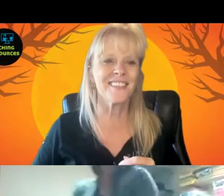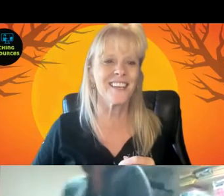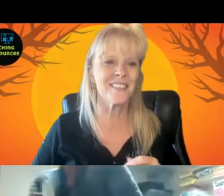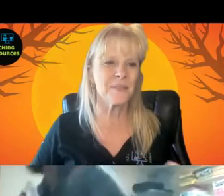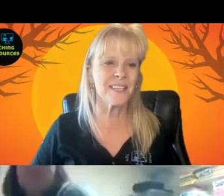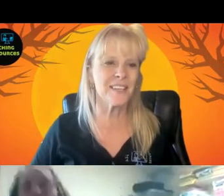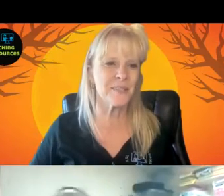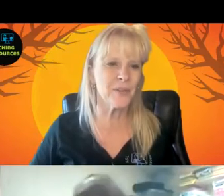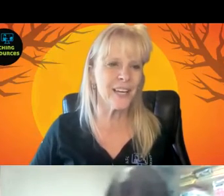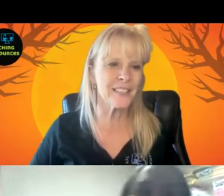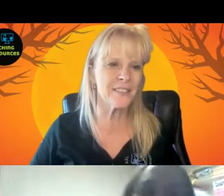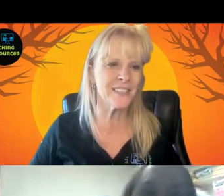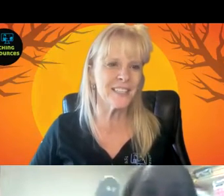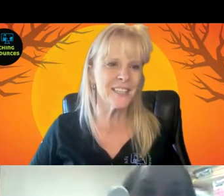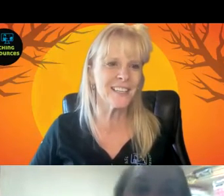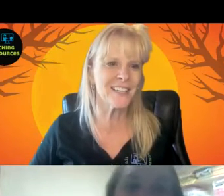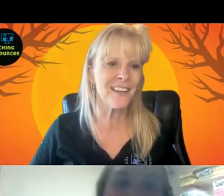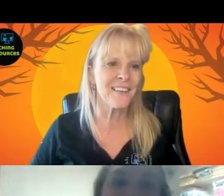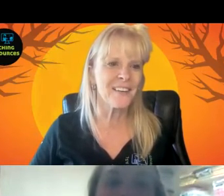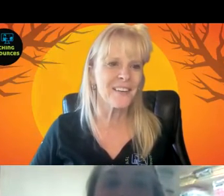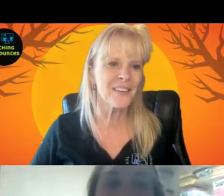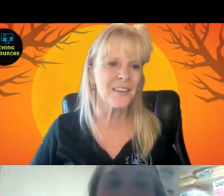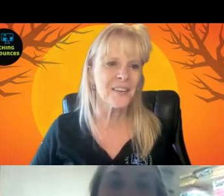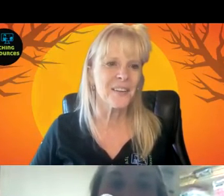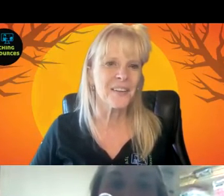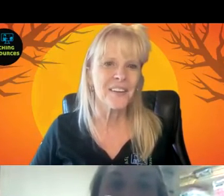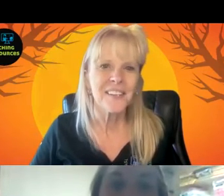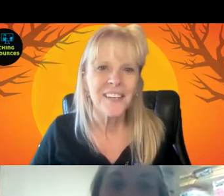Yes. I'm seeing some creativity.